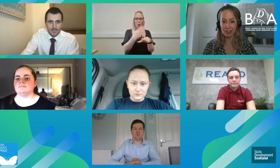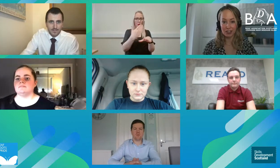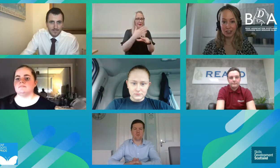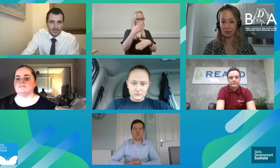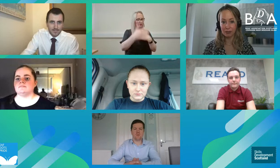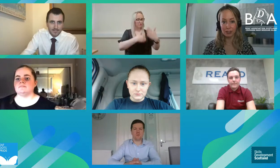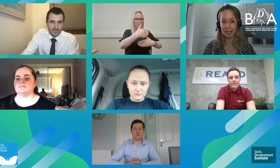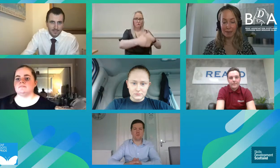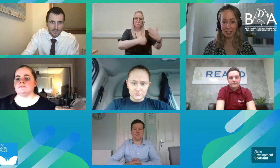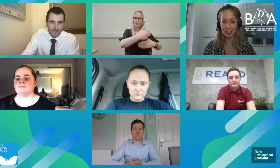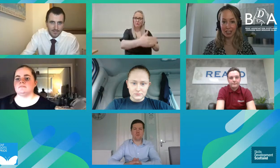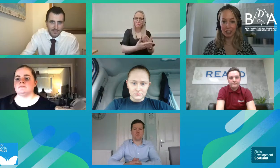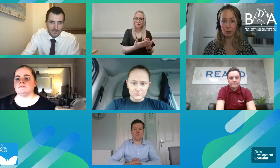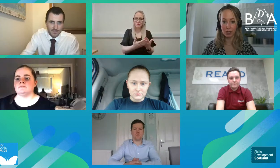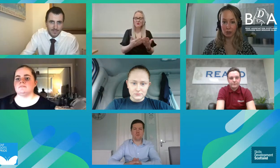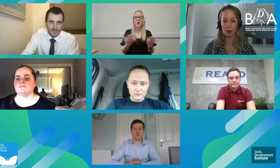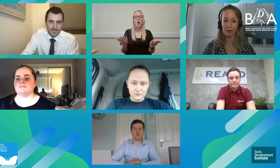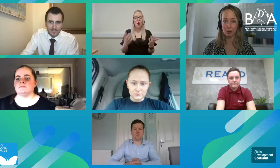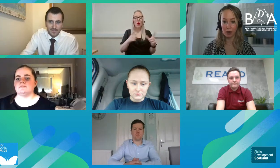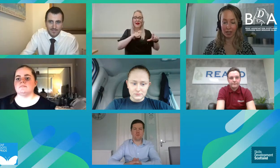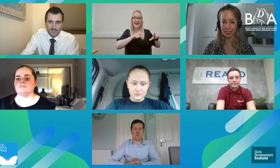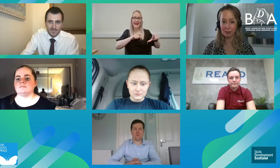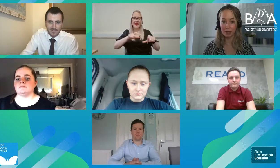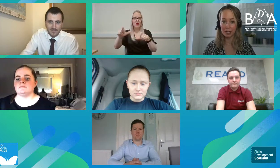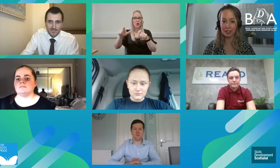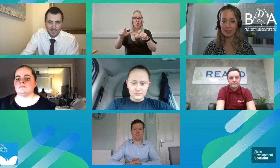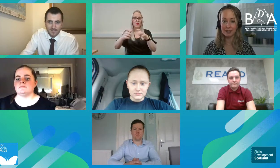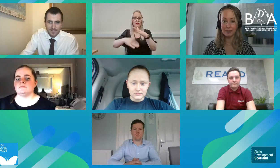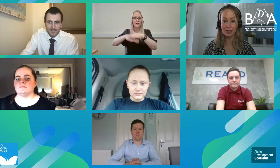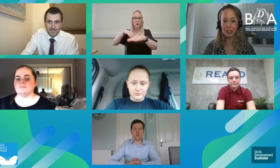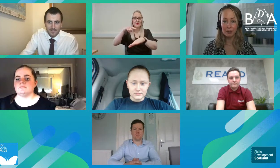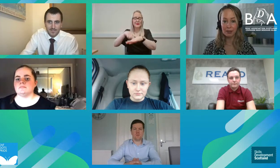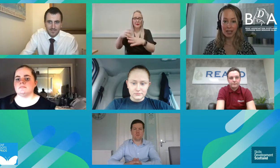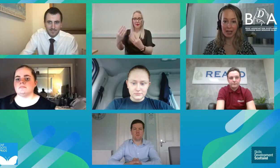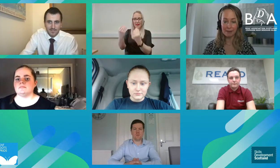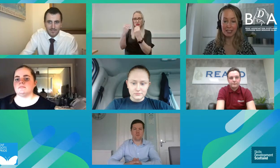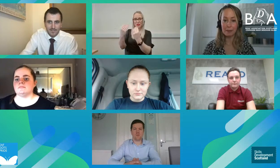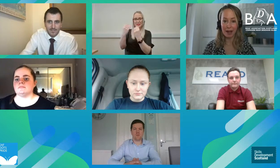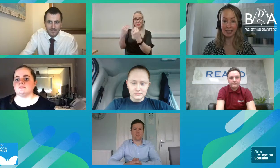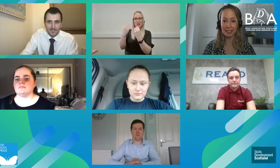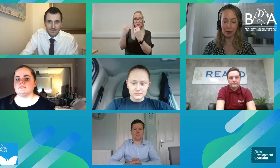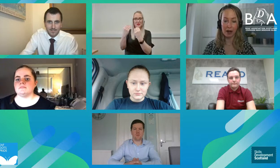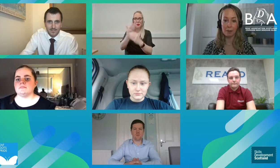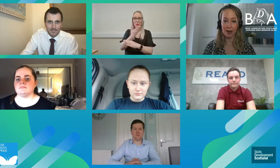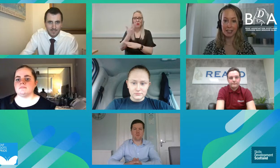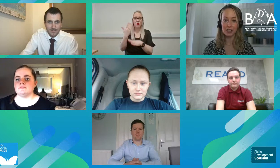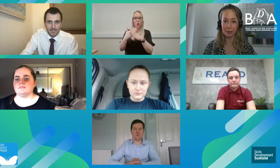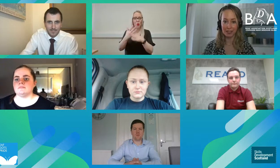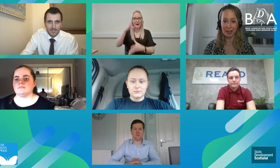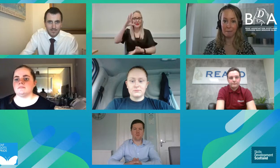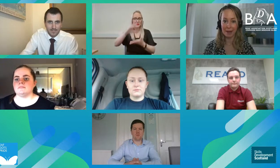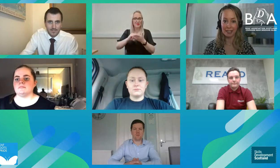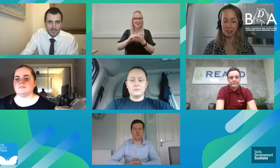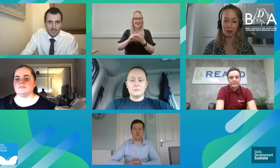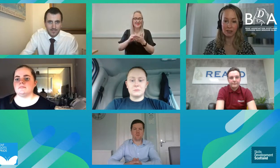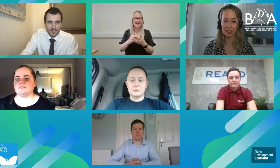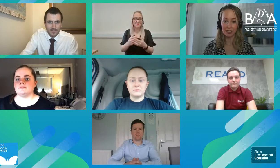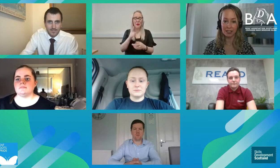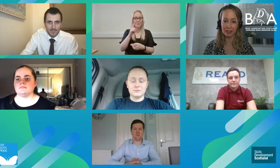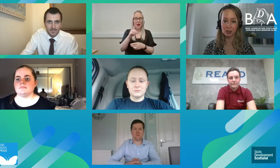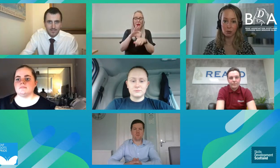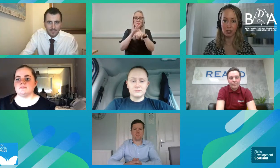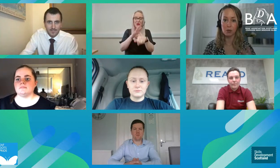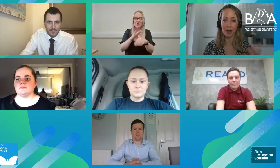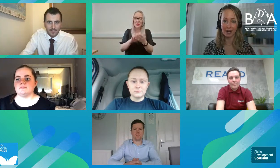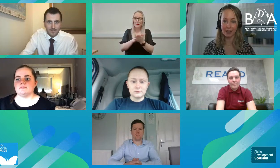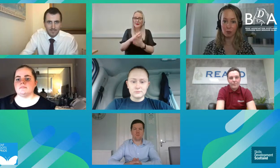option is just full-time education where you don't have the work experience. But the idea behind the apprenticeship is it combines all of these